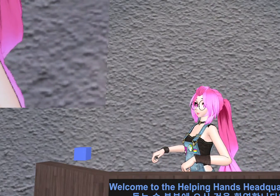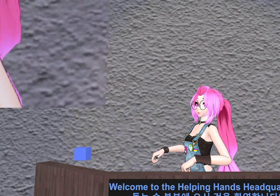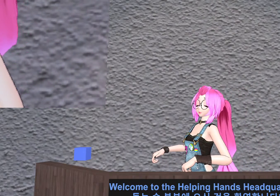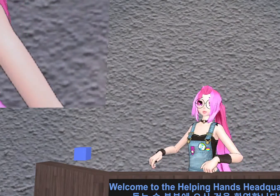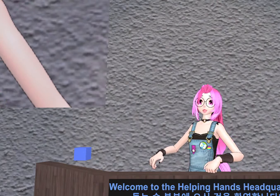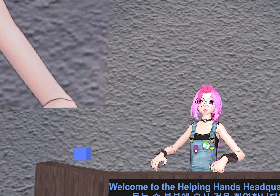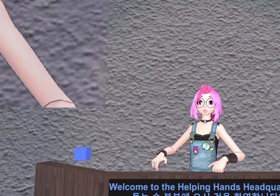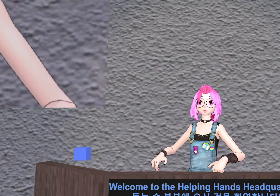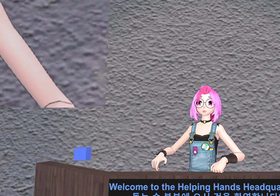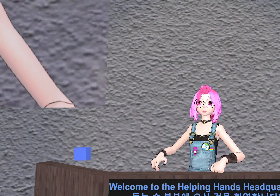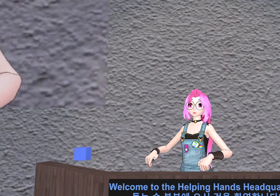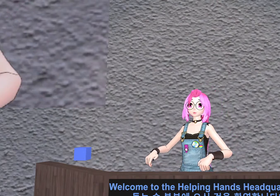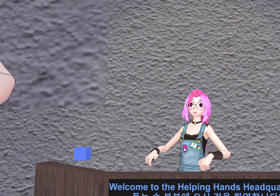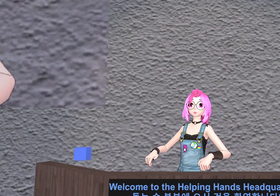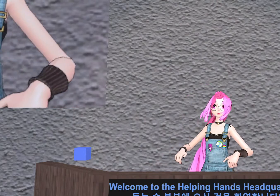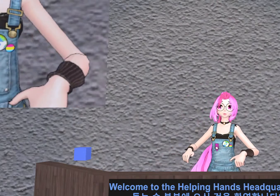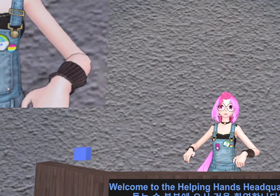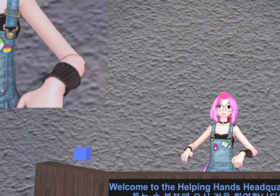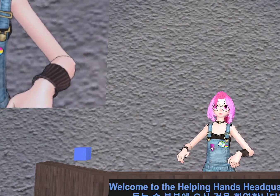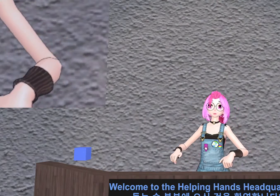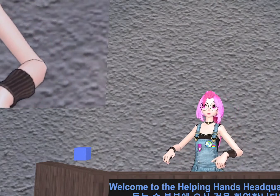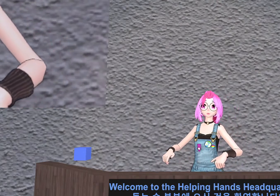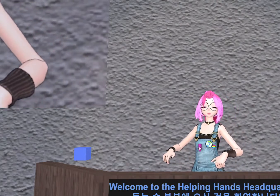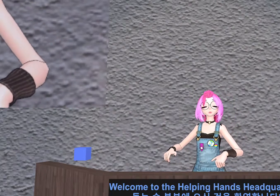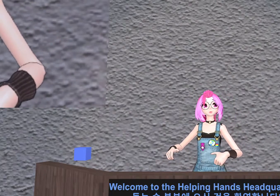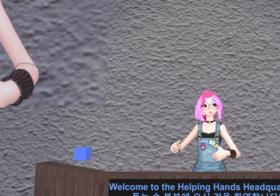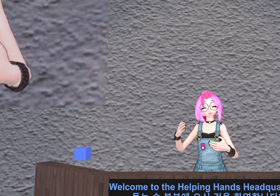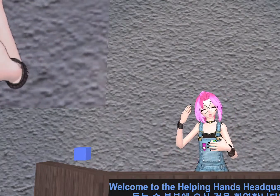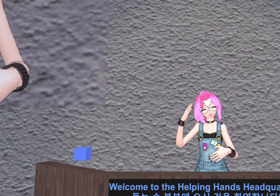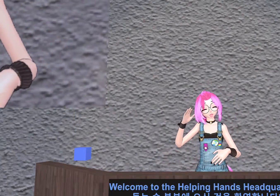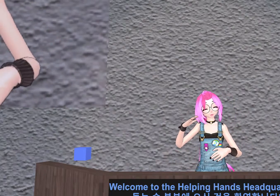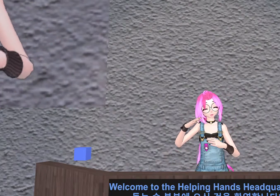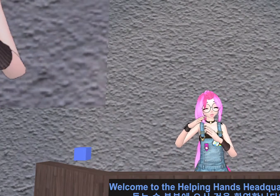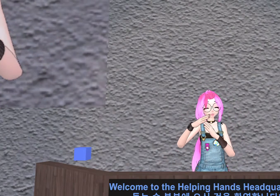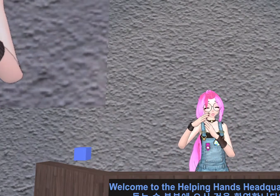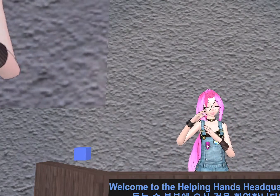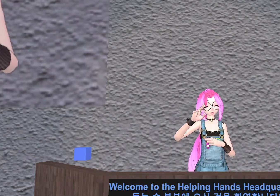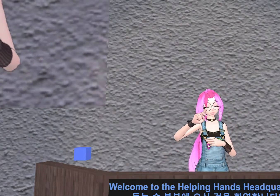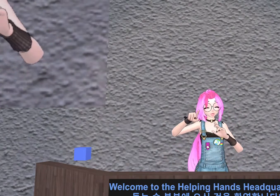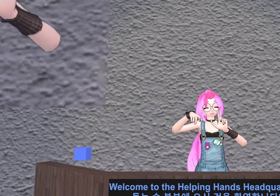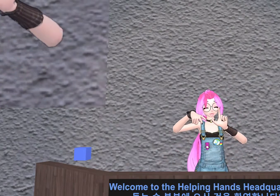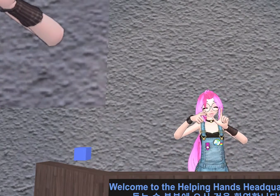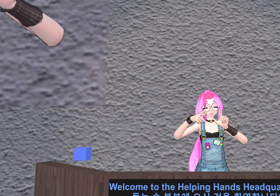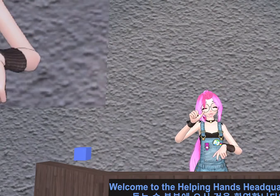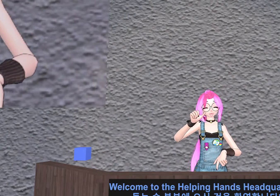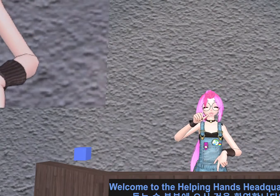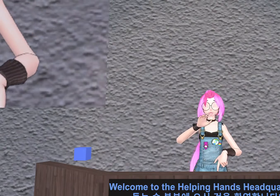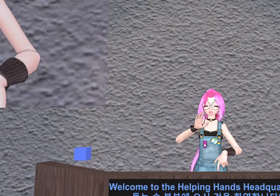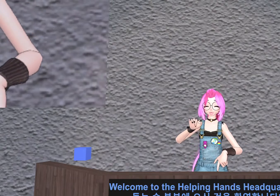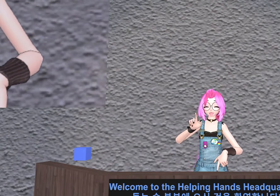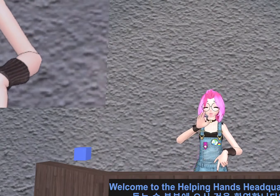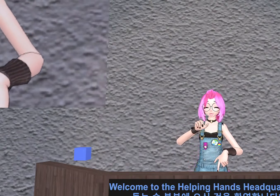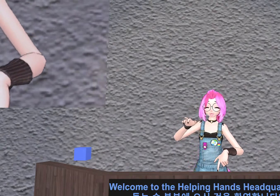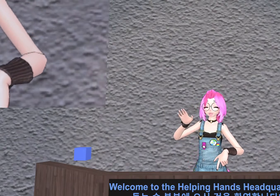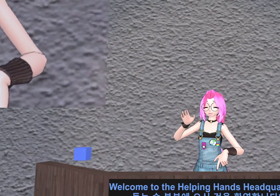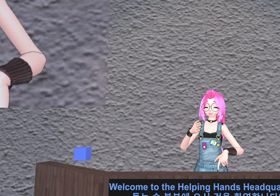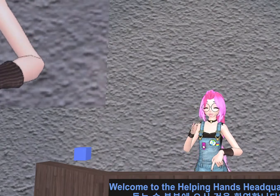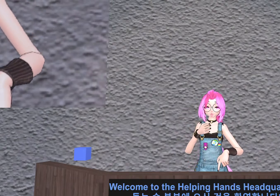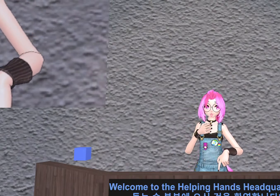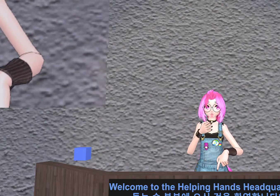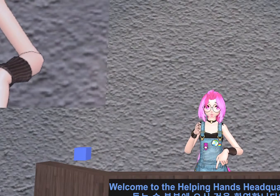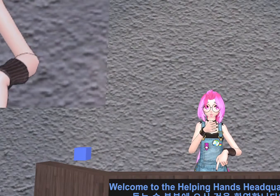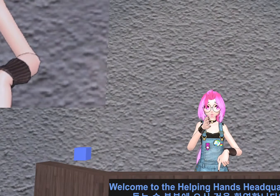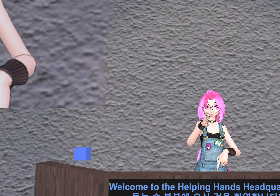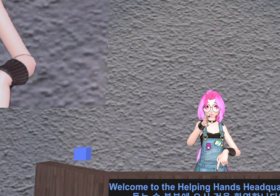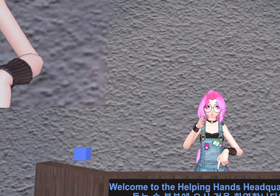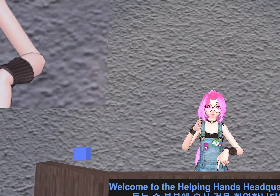Yes, tuna fish sandwich for Monday. So I don't know if there's a sign for tuna. I would